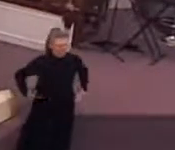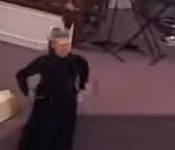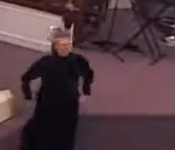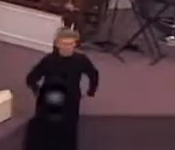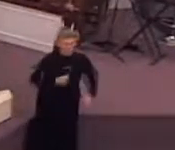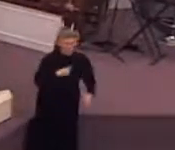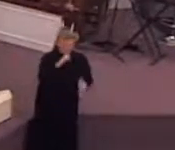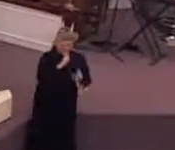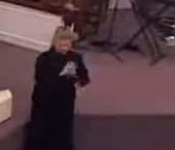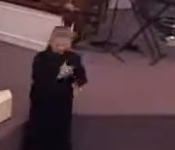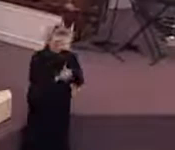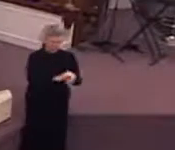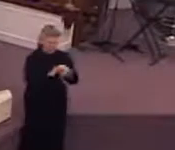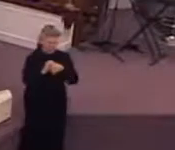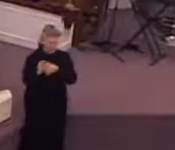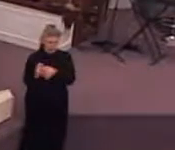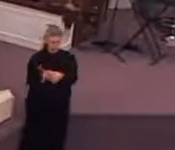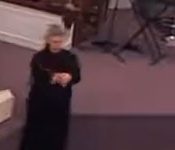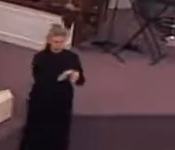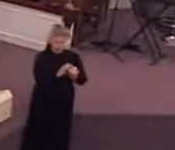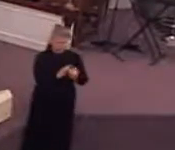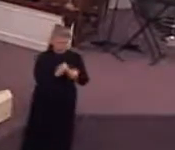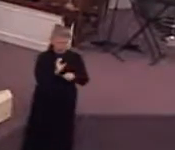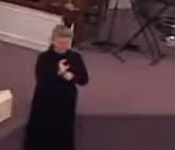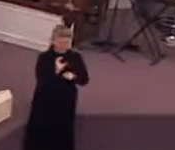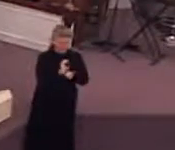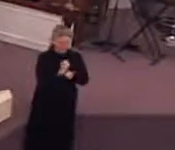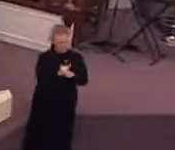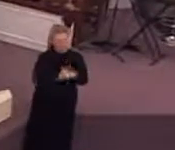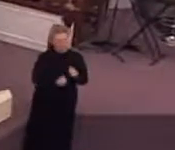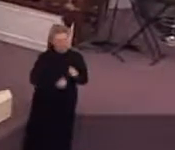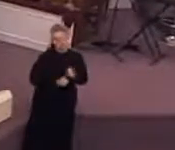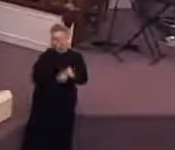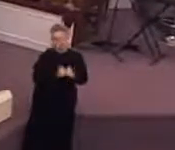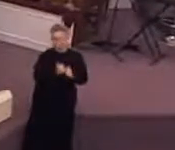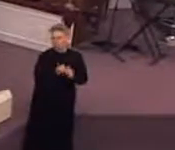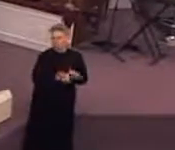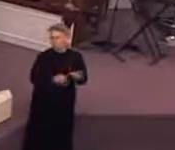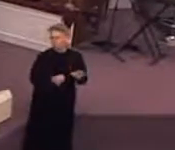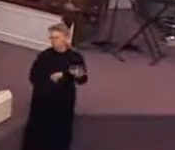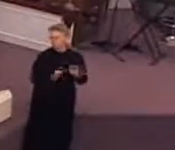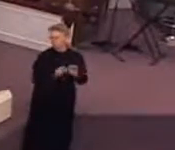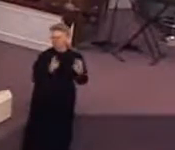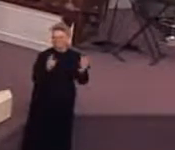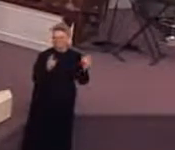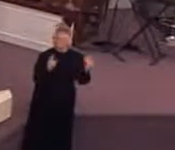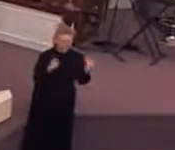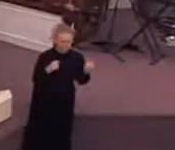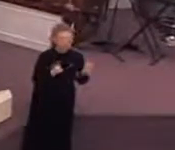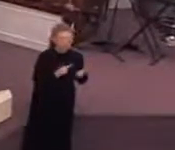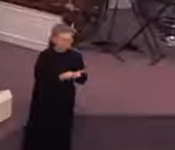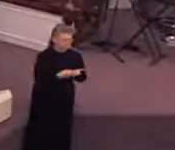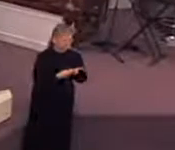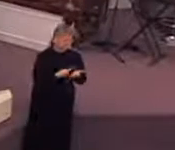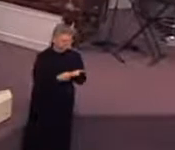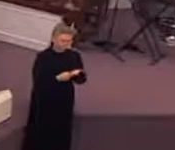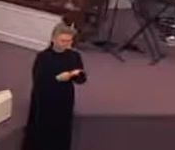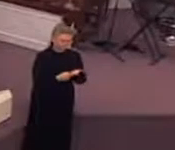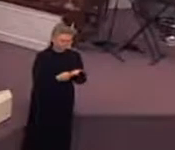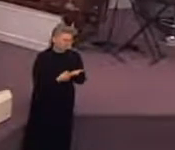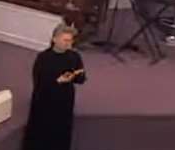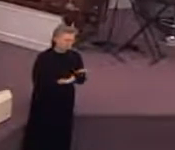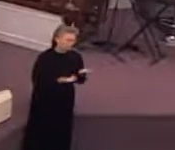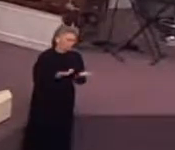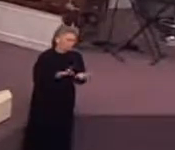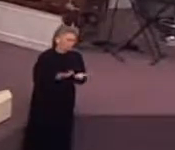I believe that the unity of the church is one of the most vital, amen, subjects that we can discuss. And yet it's perhaps